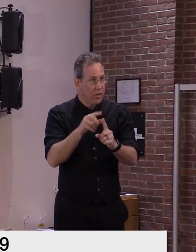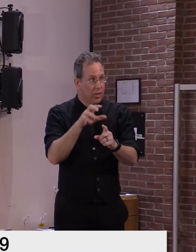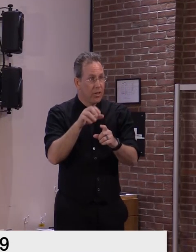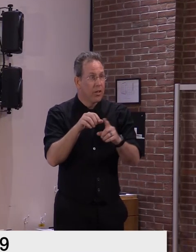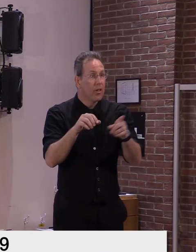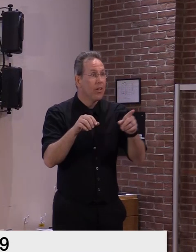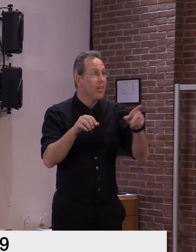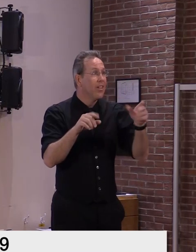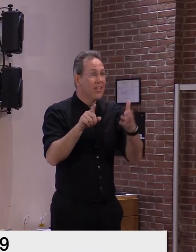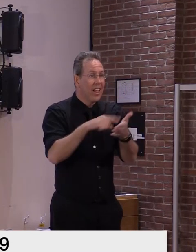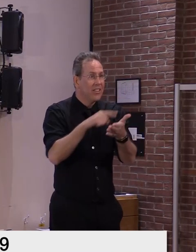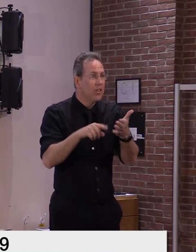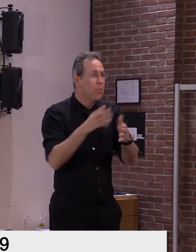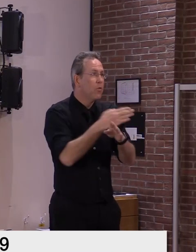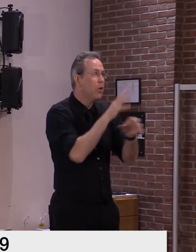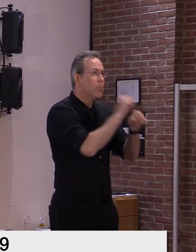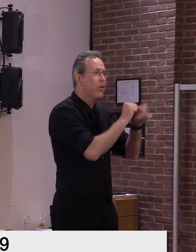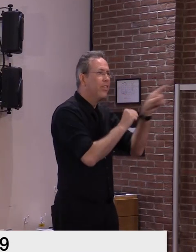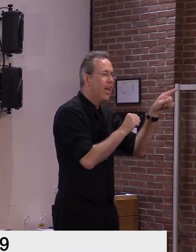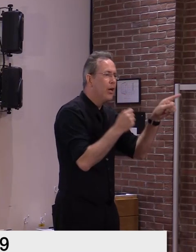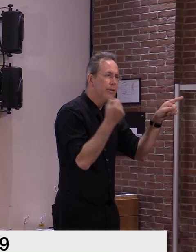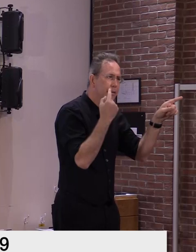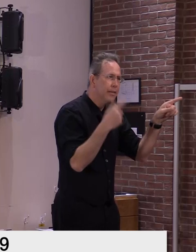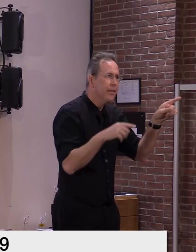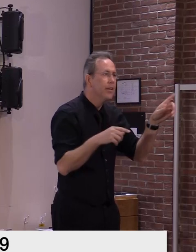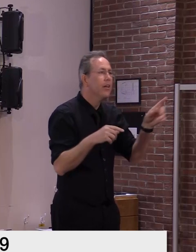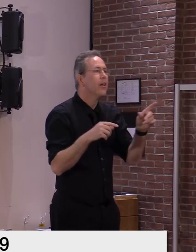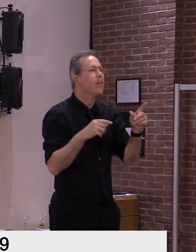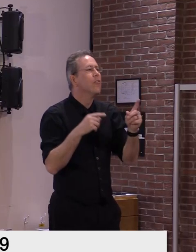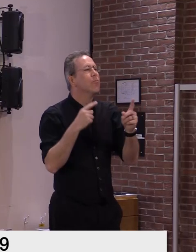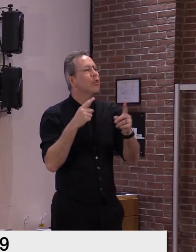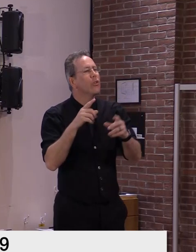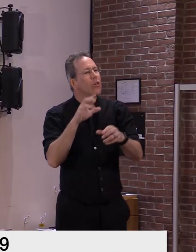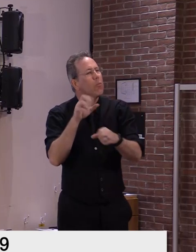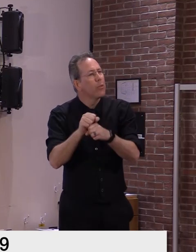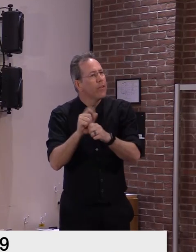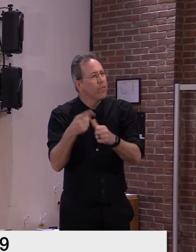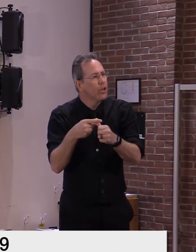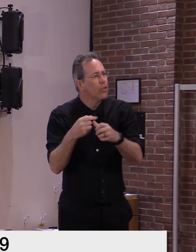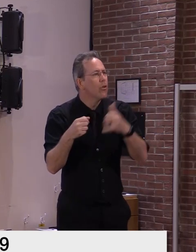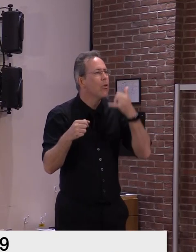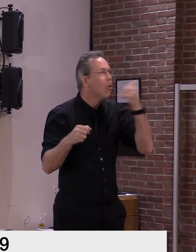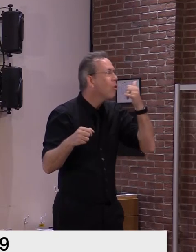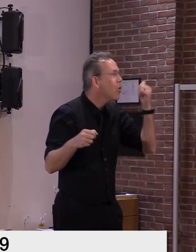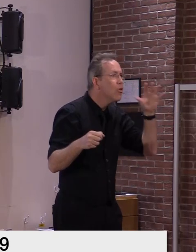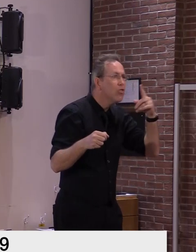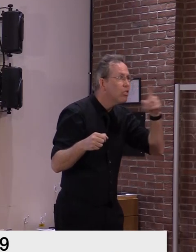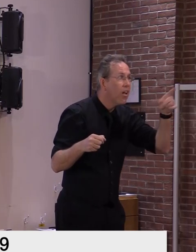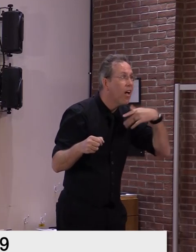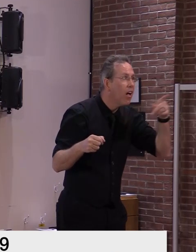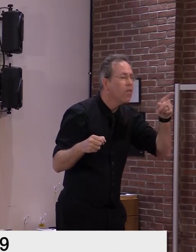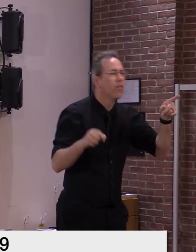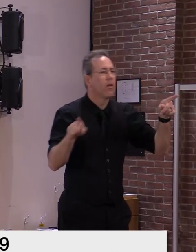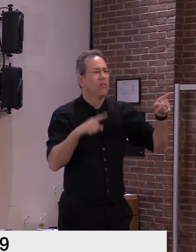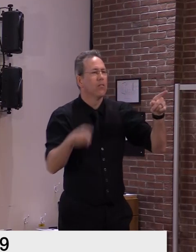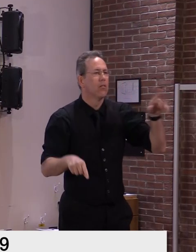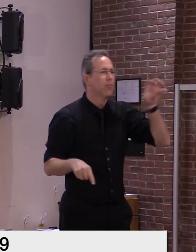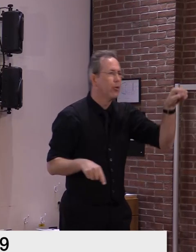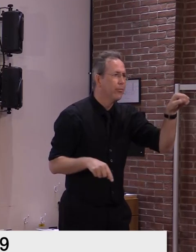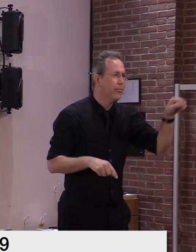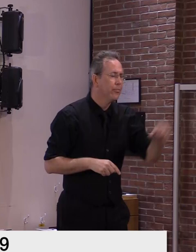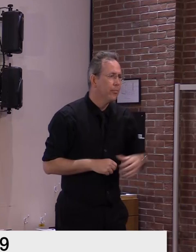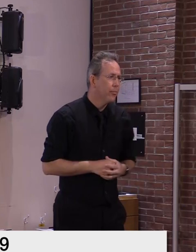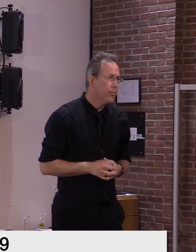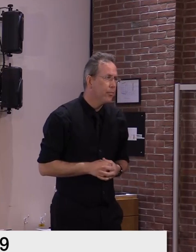Okay, so maybe a helpful question here. How do vaccine appointments actually get opened up? So are they all at once on Monday with the signups,